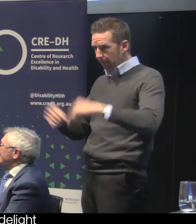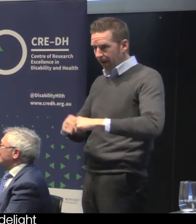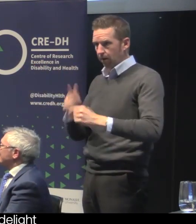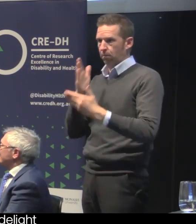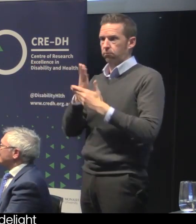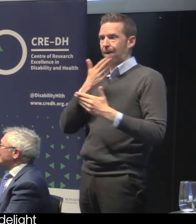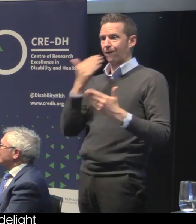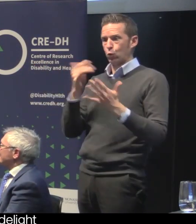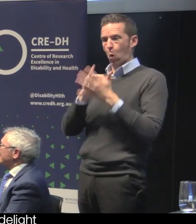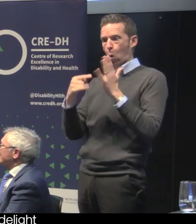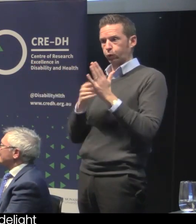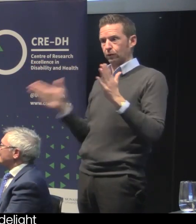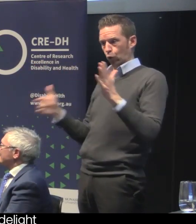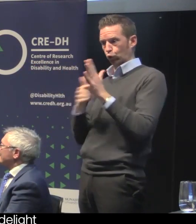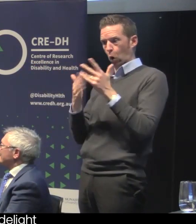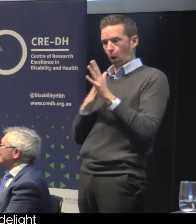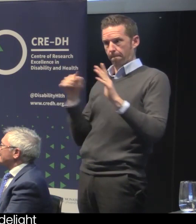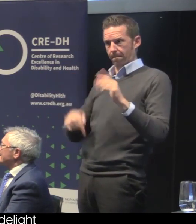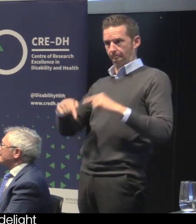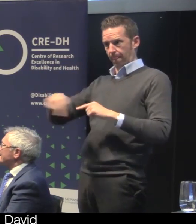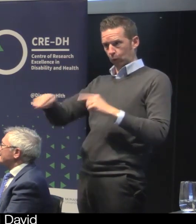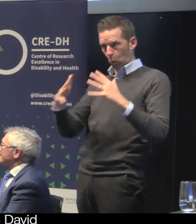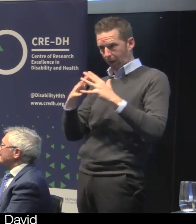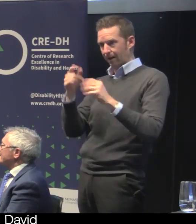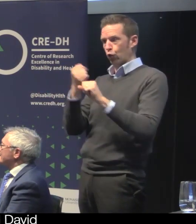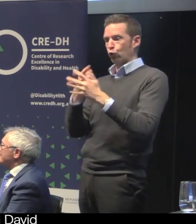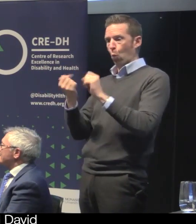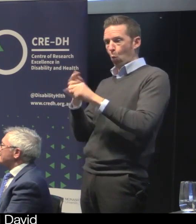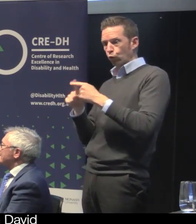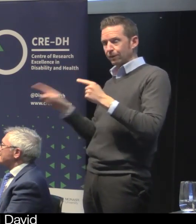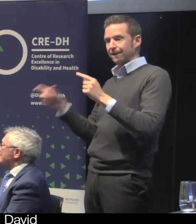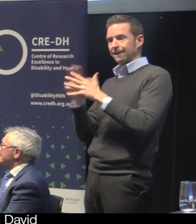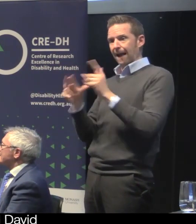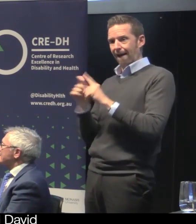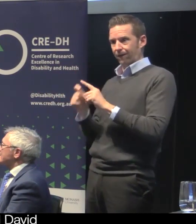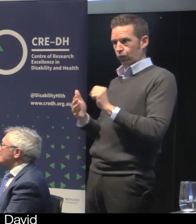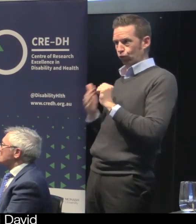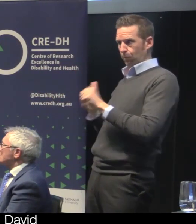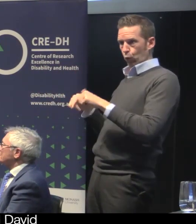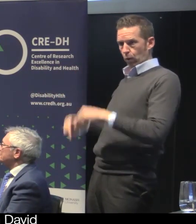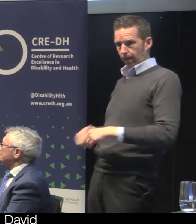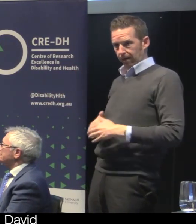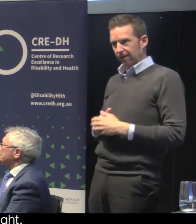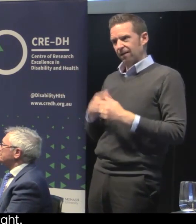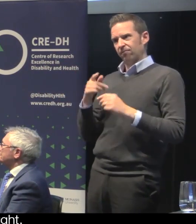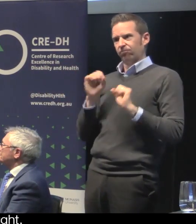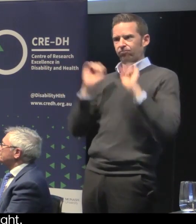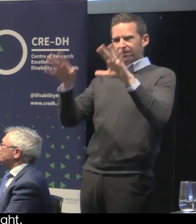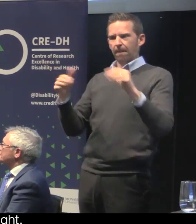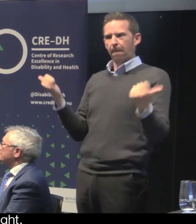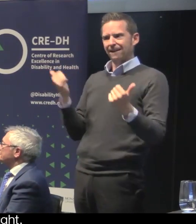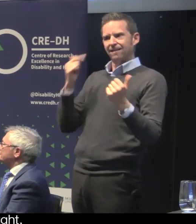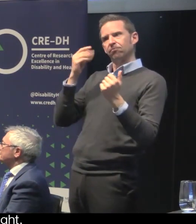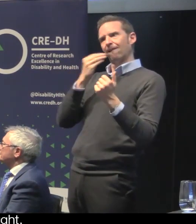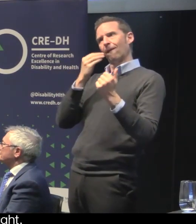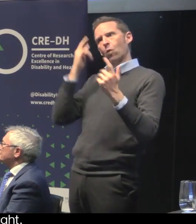be hosting Tom this week and to have George and David as respondents to this. Much food for thought. I've learnt a